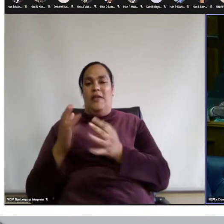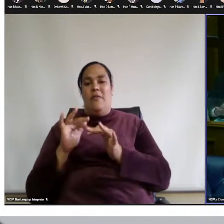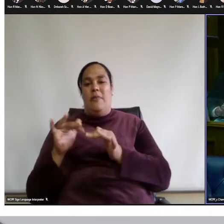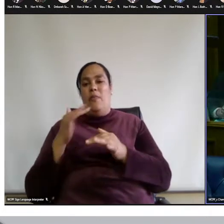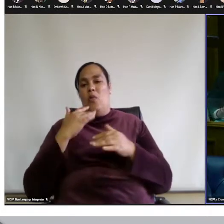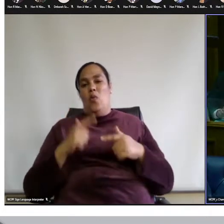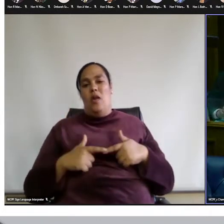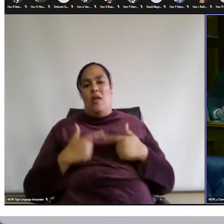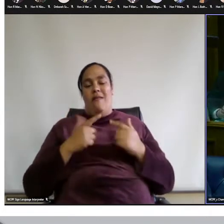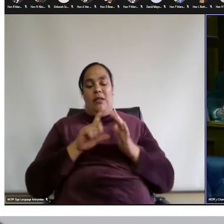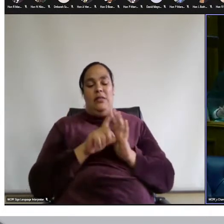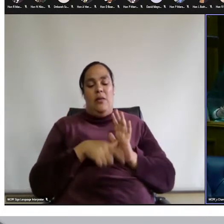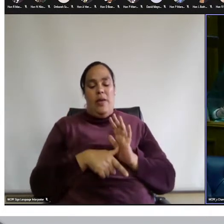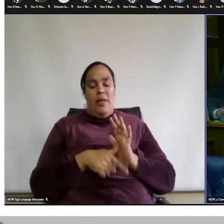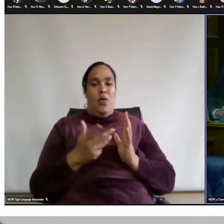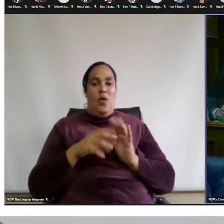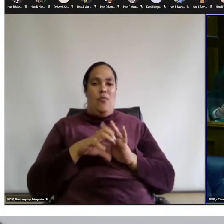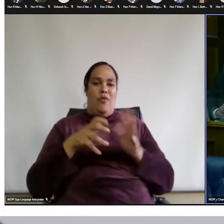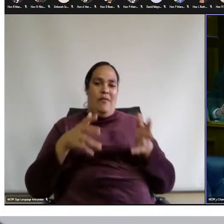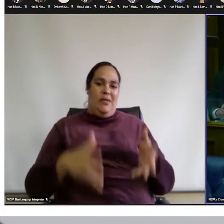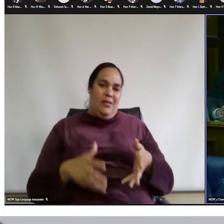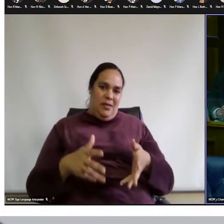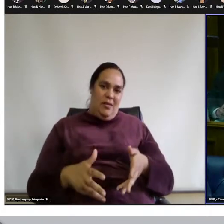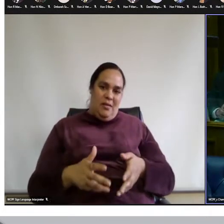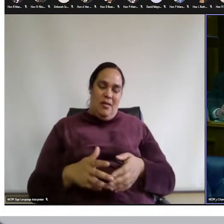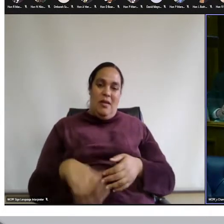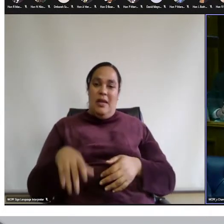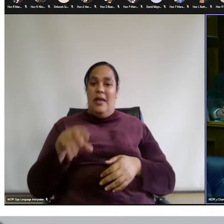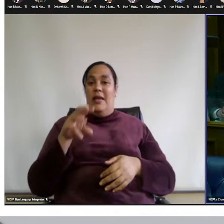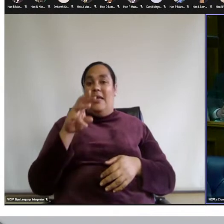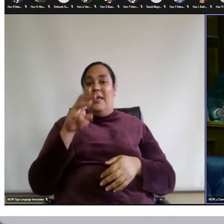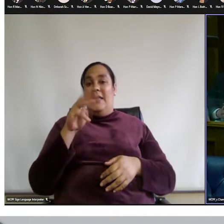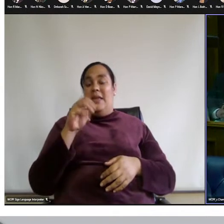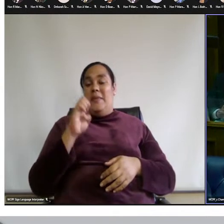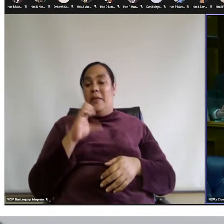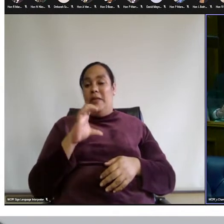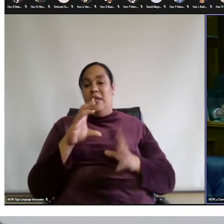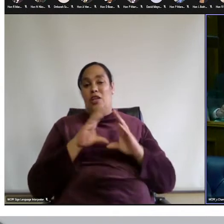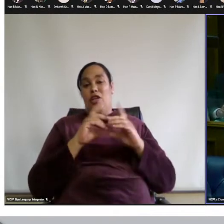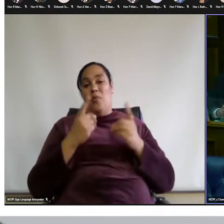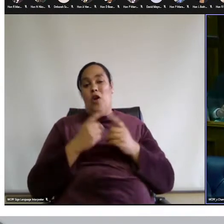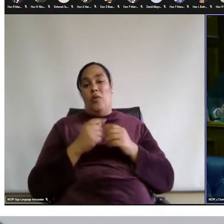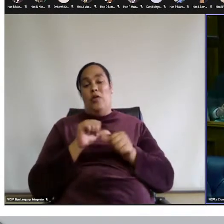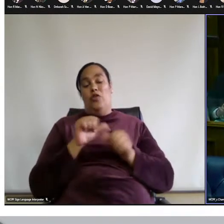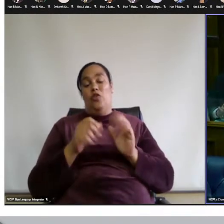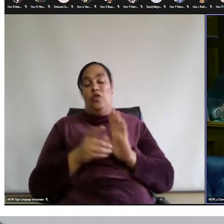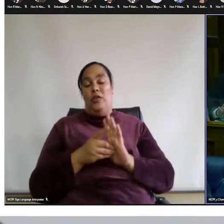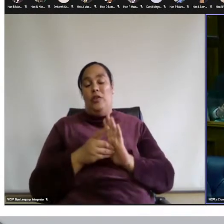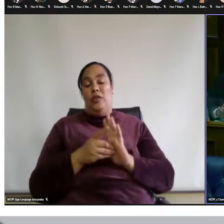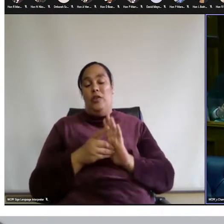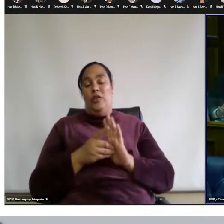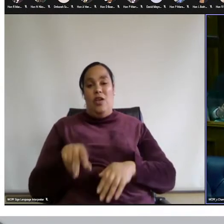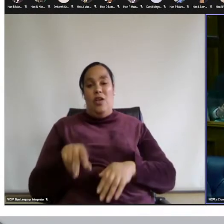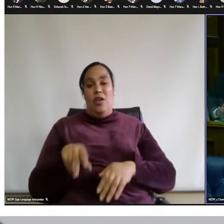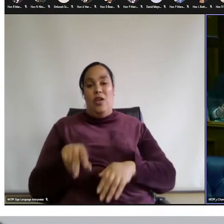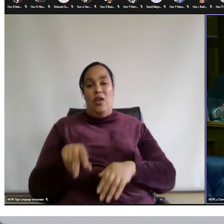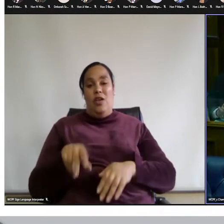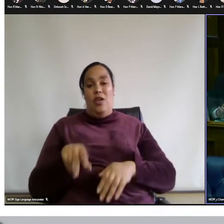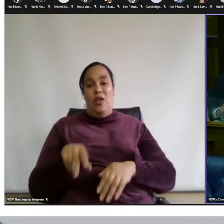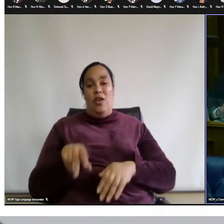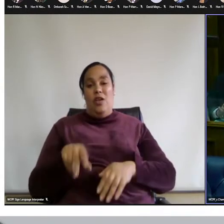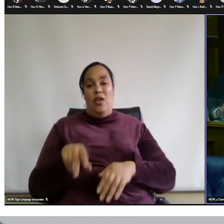with disabilities in this province by the MEC and the Department of Social Development. On the 27th of